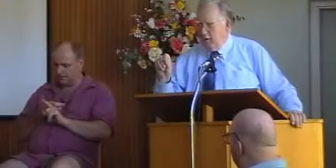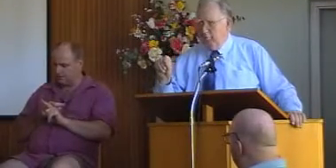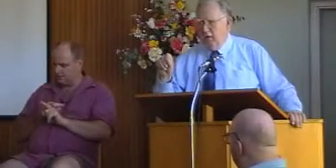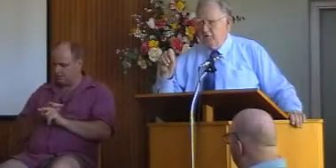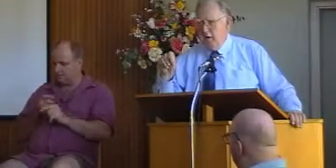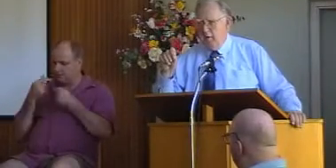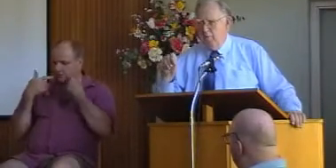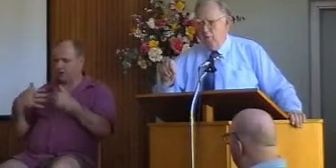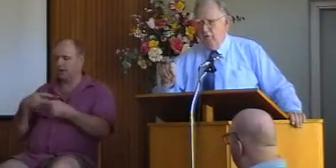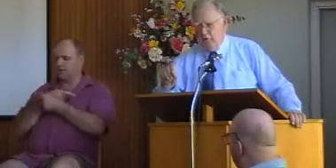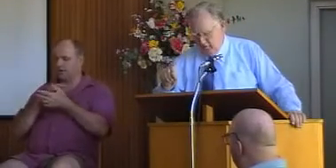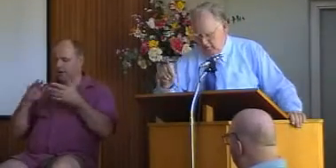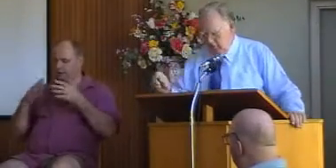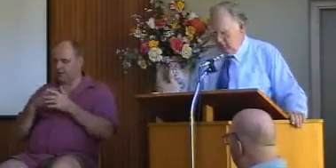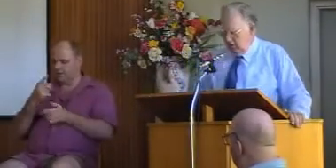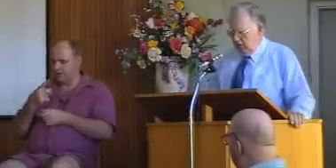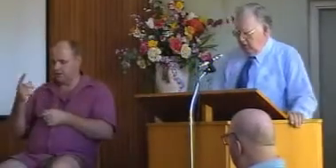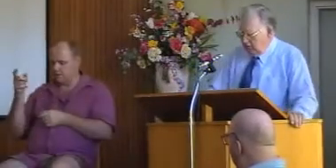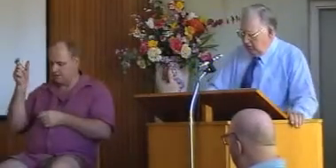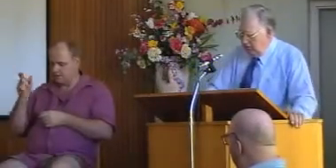All people are so important.